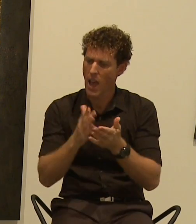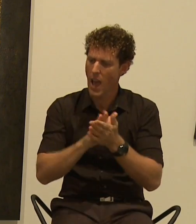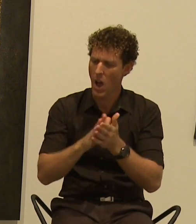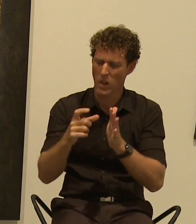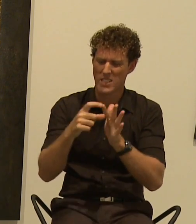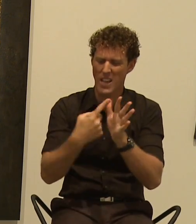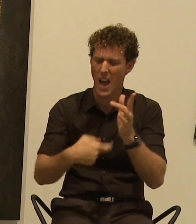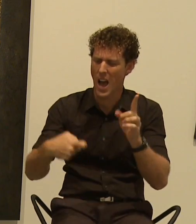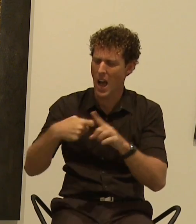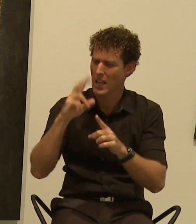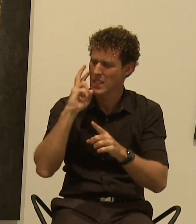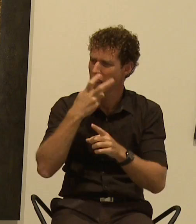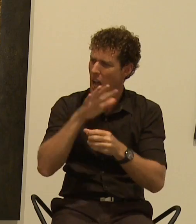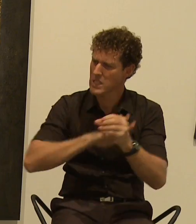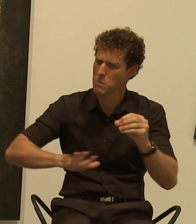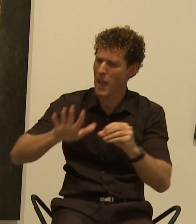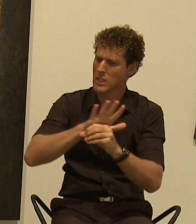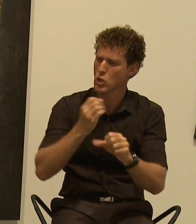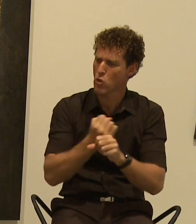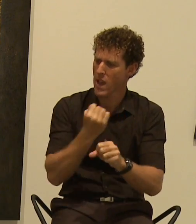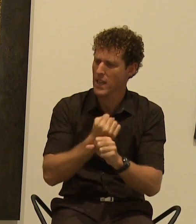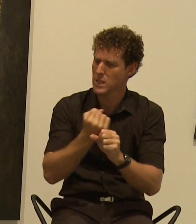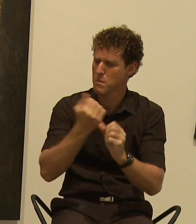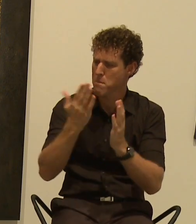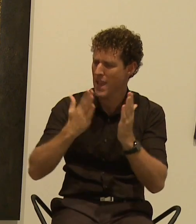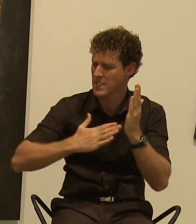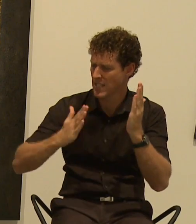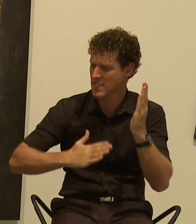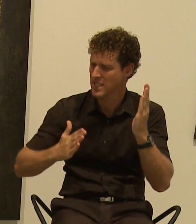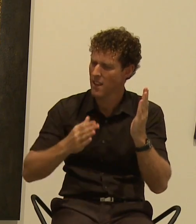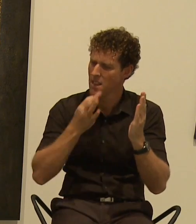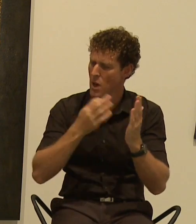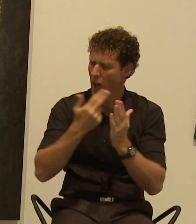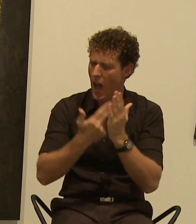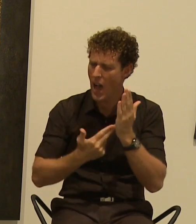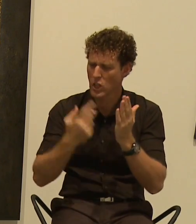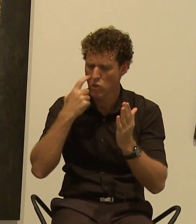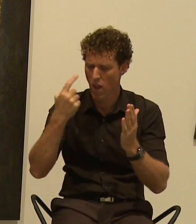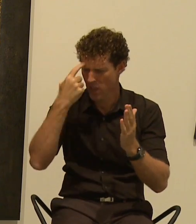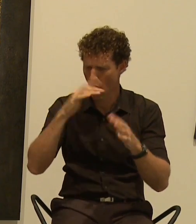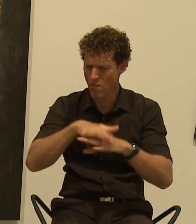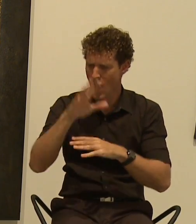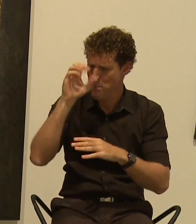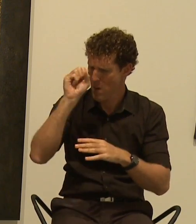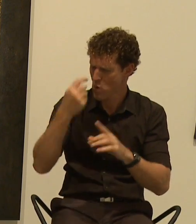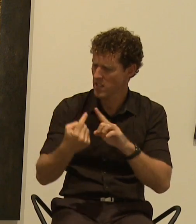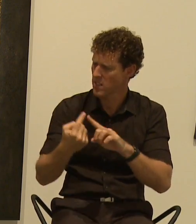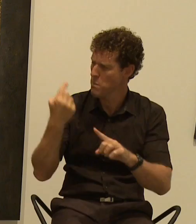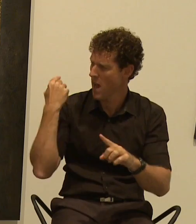in the paintings. It's kind of about the our memory of an event or